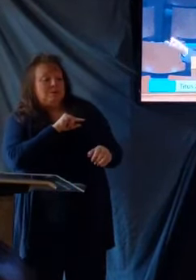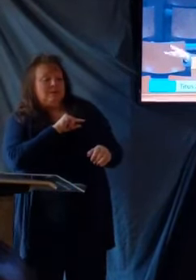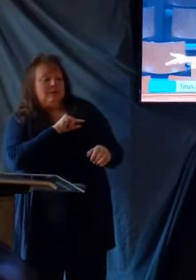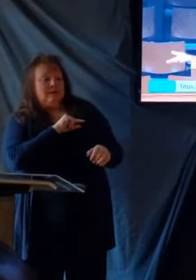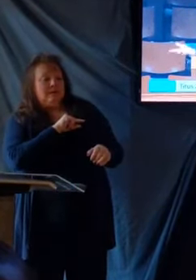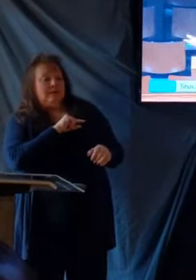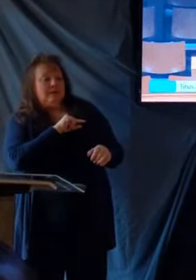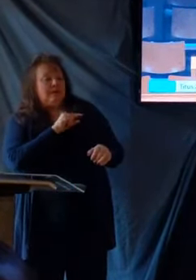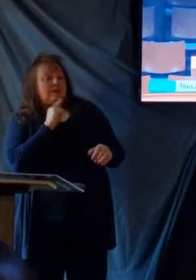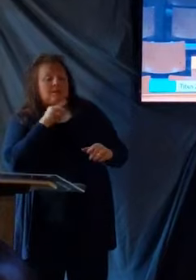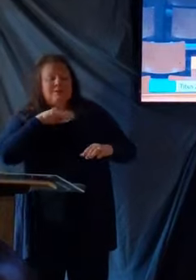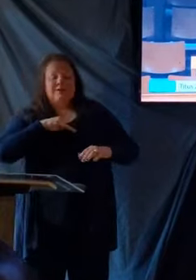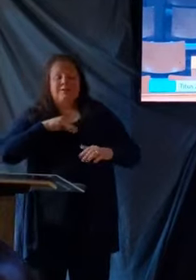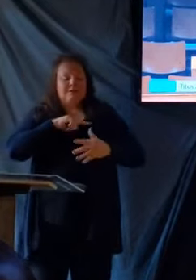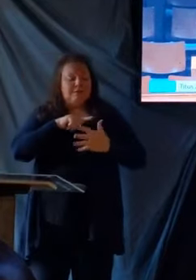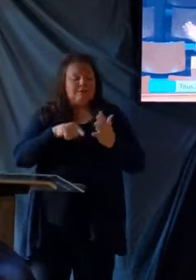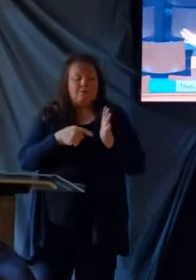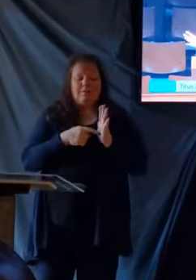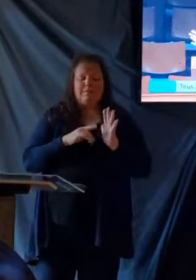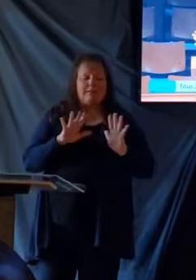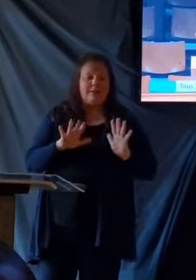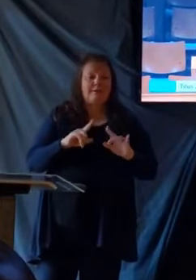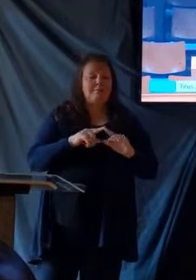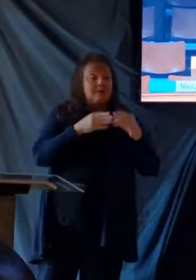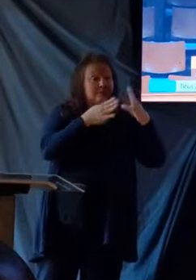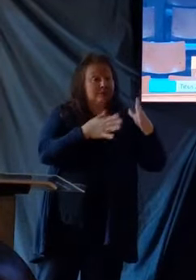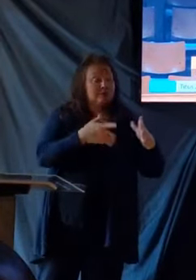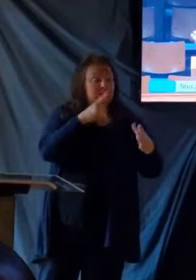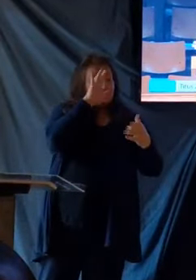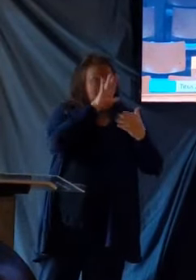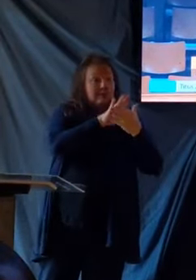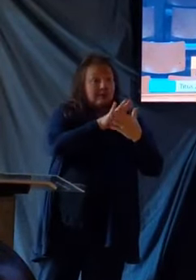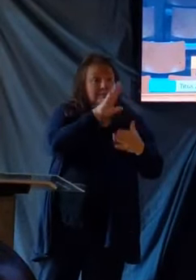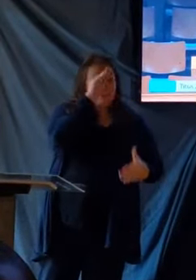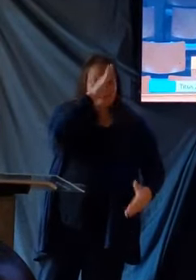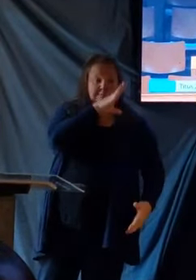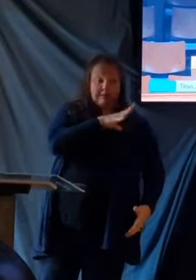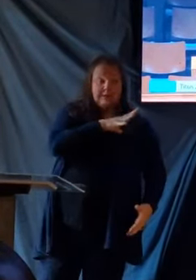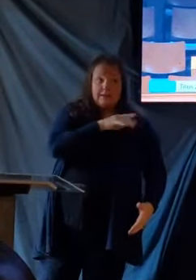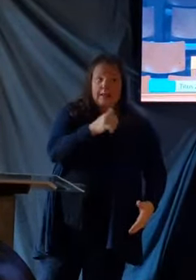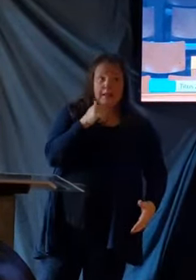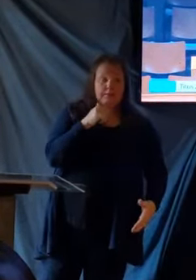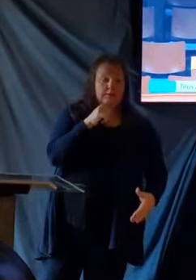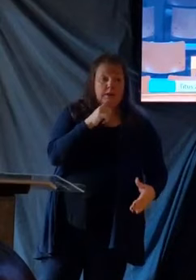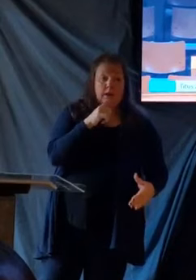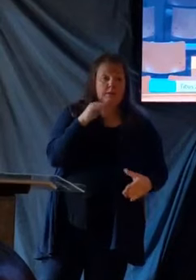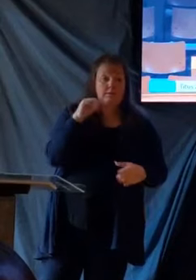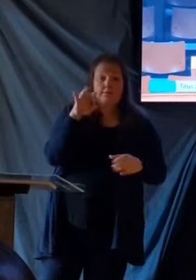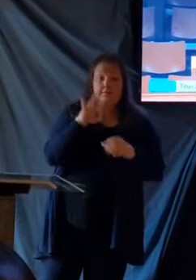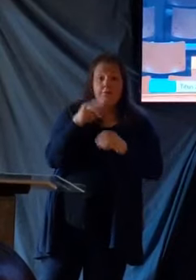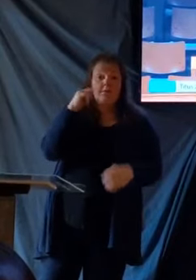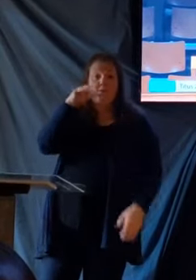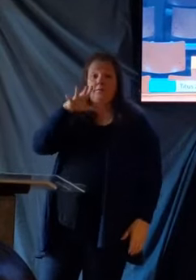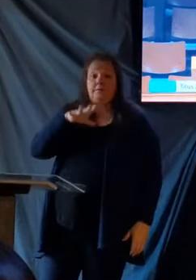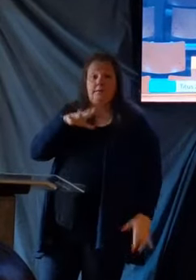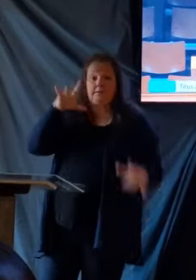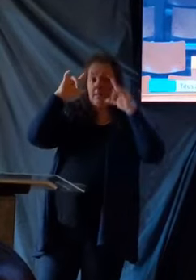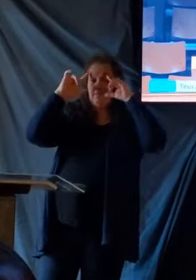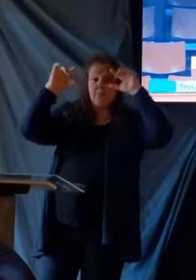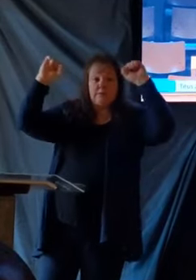Not that they have to meet all the biblical qualifications, but as far as leadership, I believe leadership is male. I would not vote for a female or a